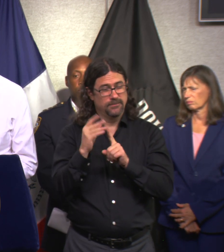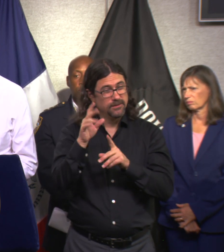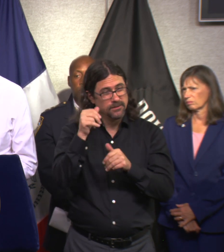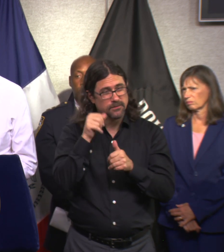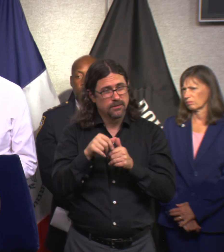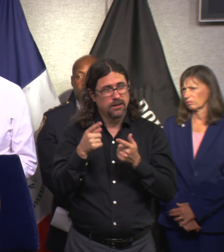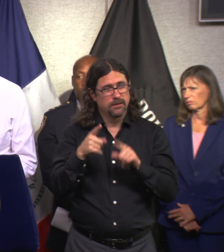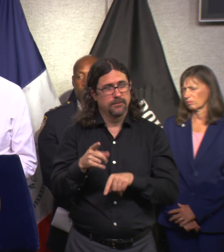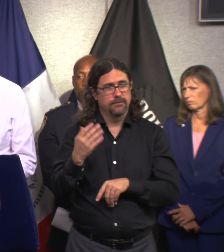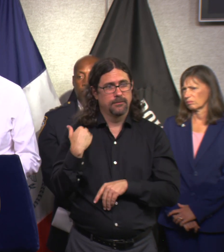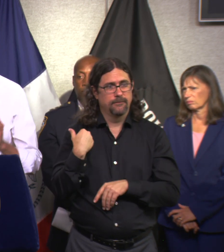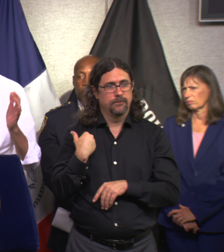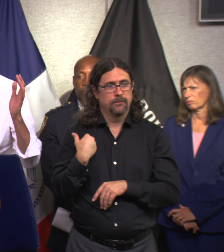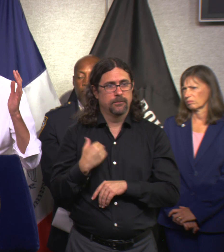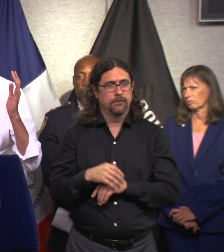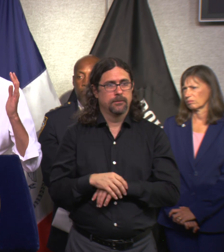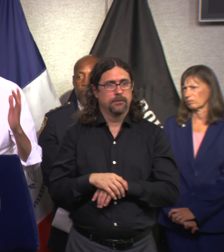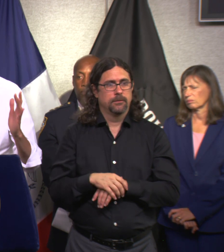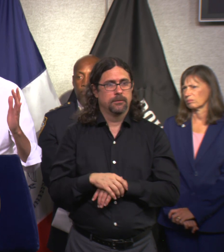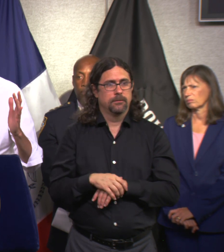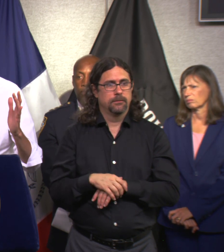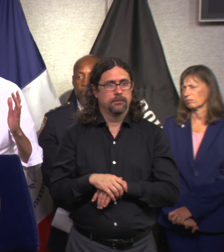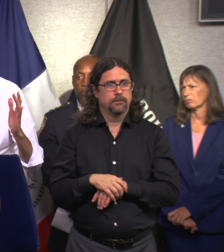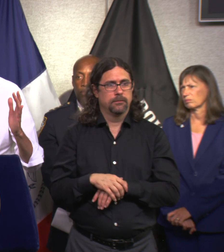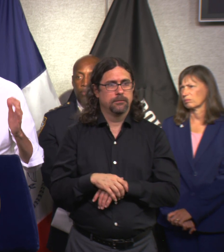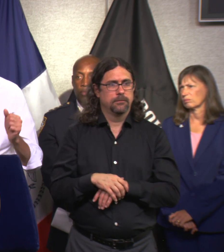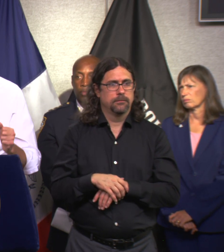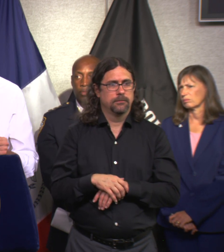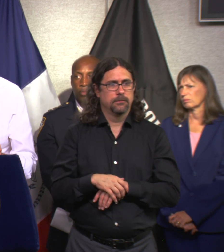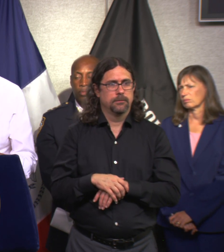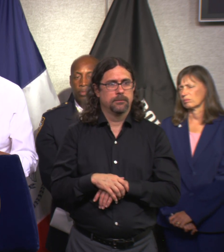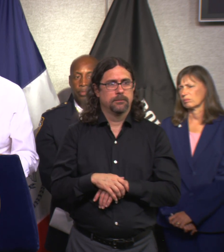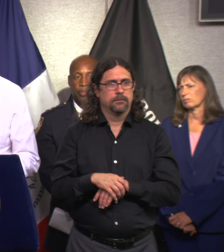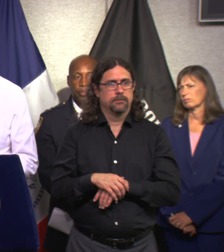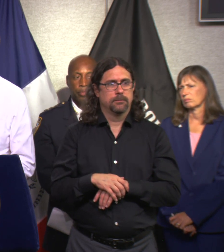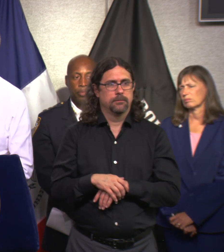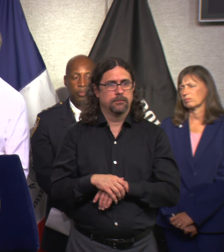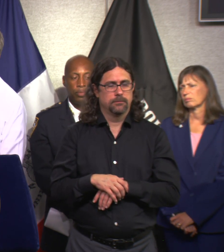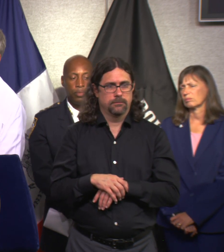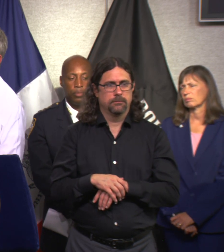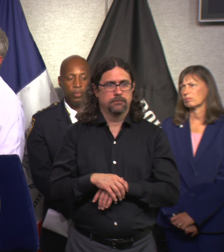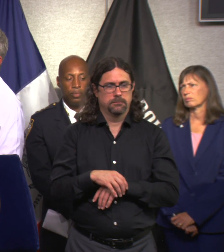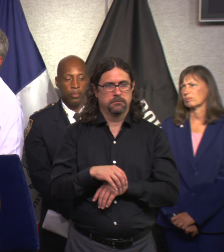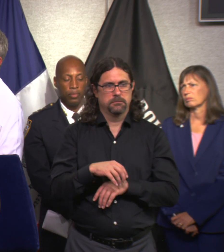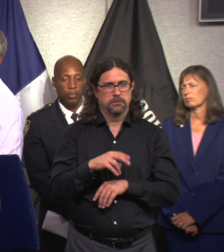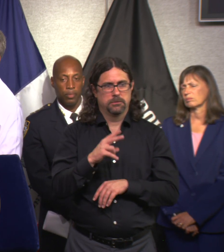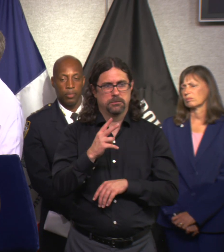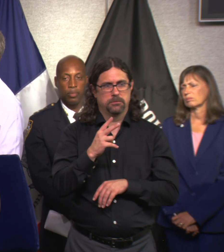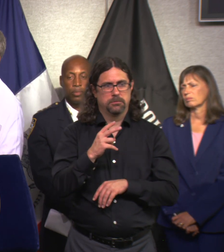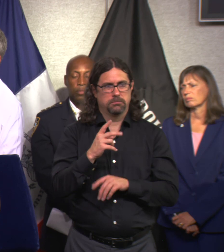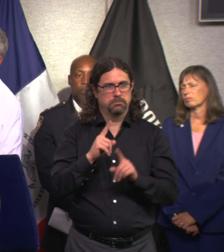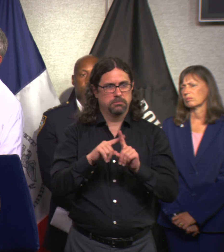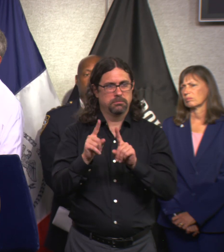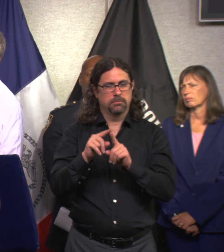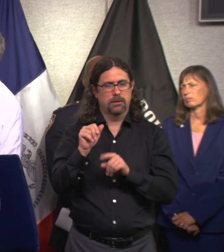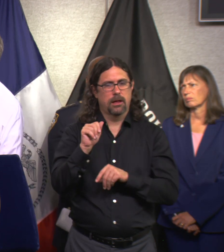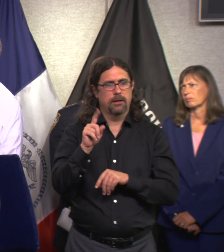administration, 2.5 years under another administration, very, very different administrations. The Justice Department